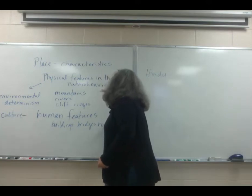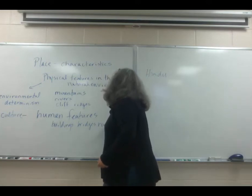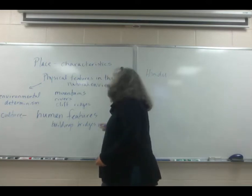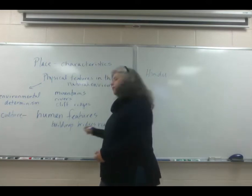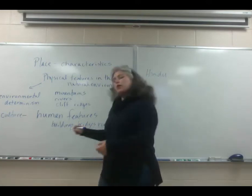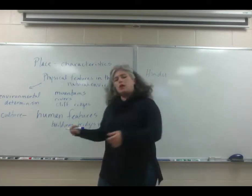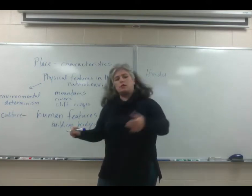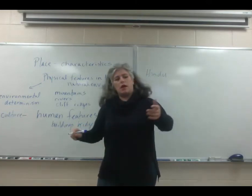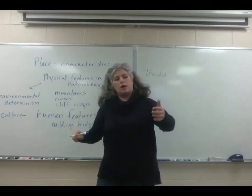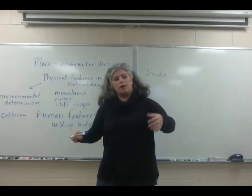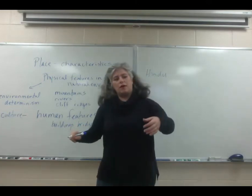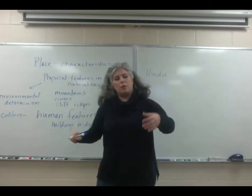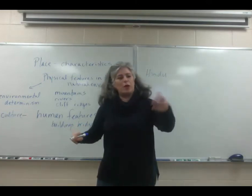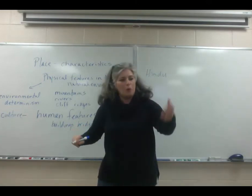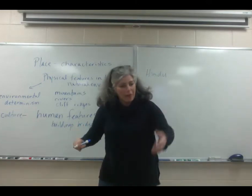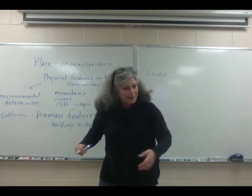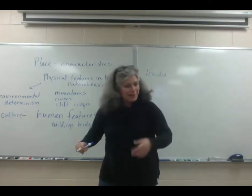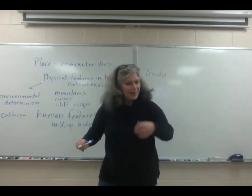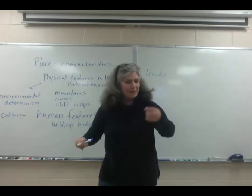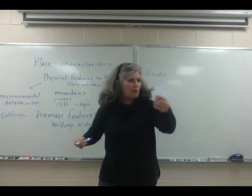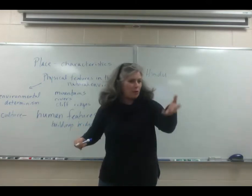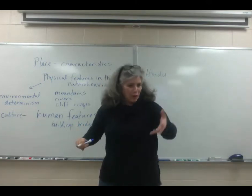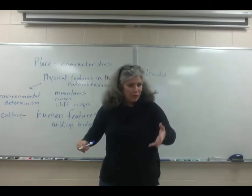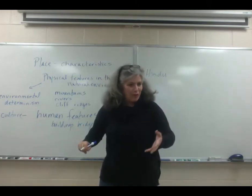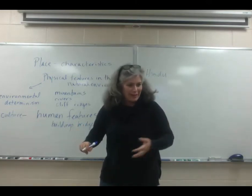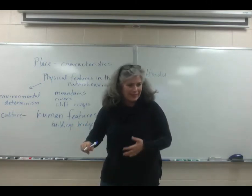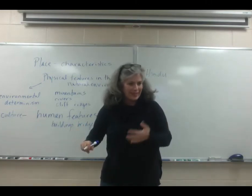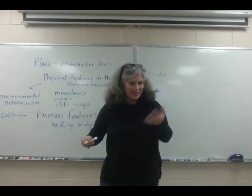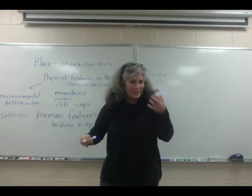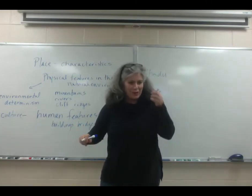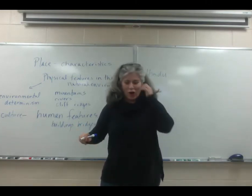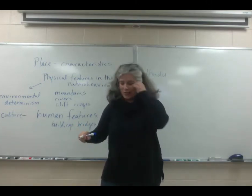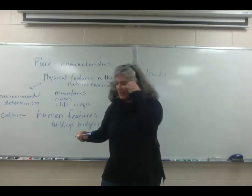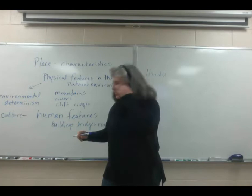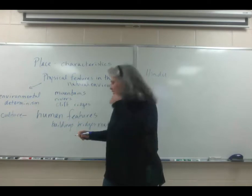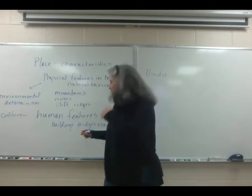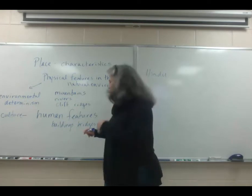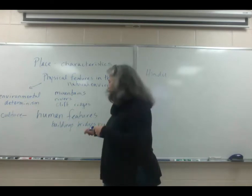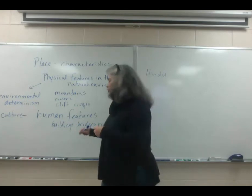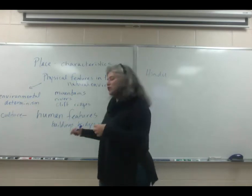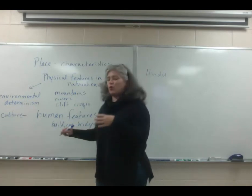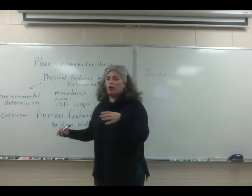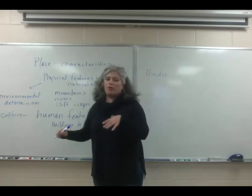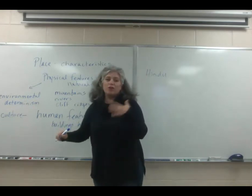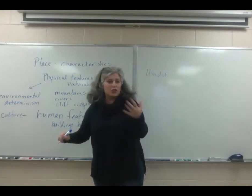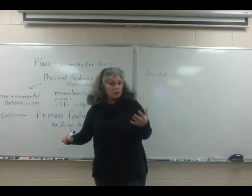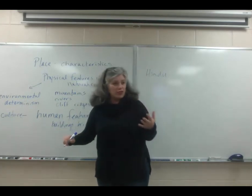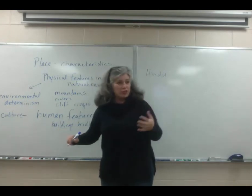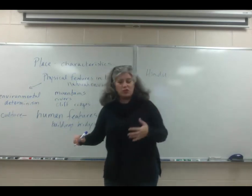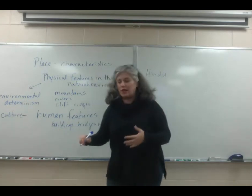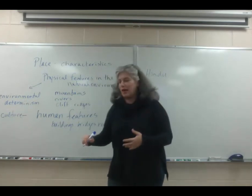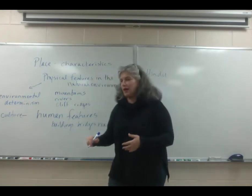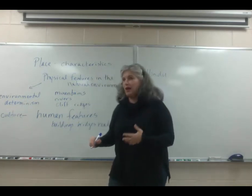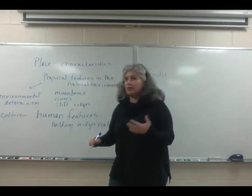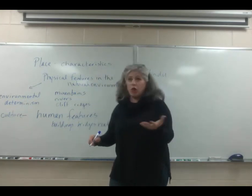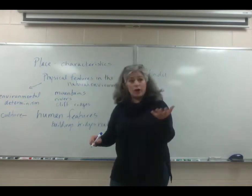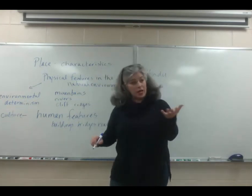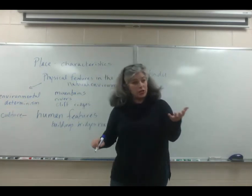You named things like the pyramids and Mount Rushmore and things like this. You know, the artistic features or functional features like Stonehenge,